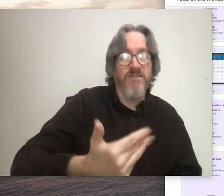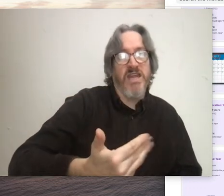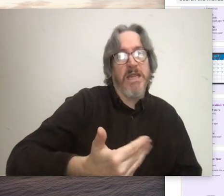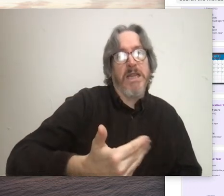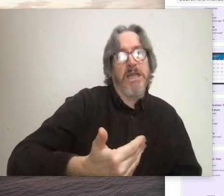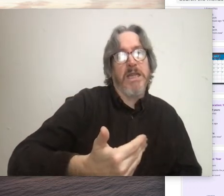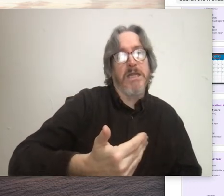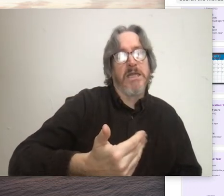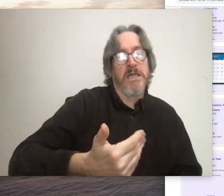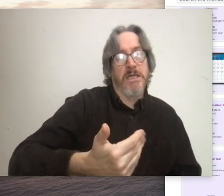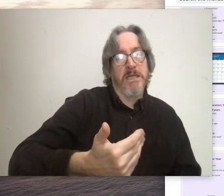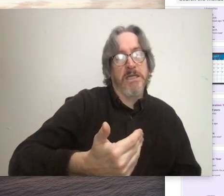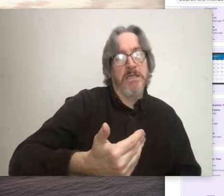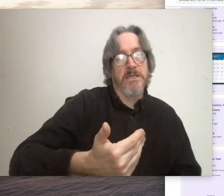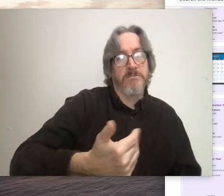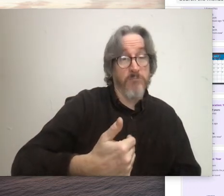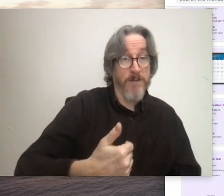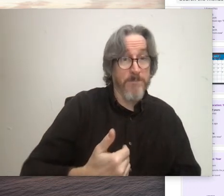15th.